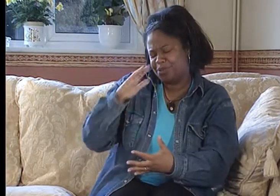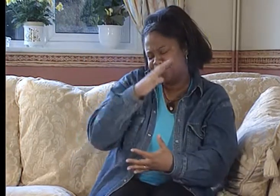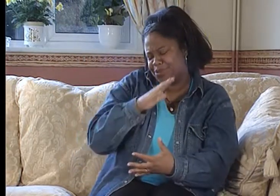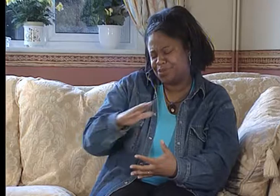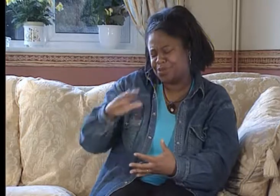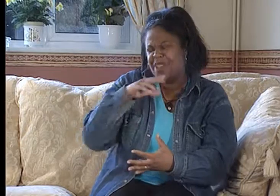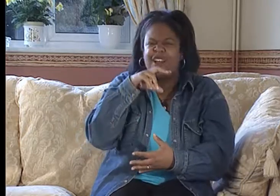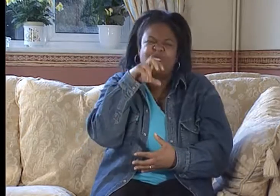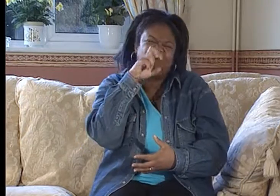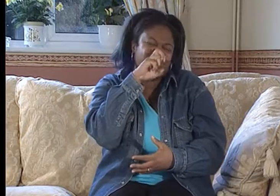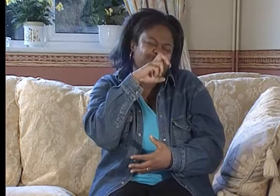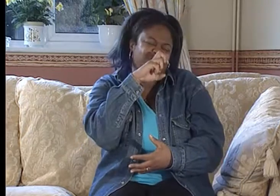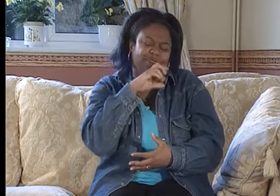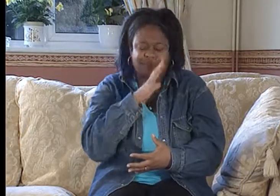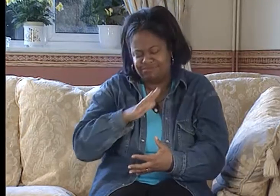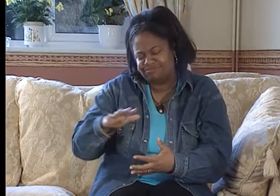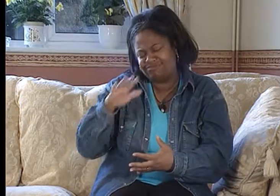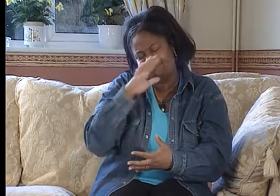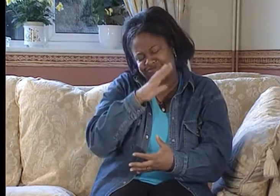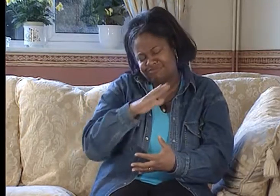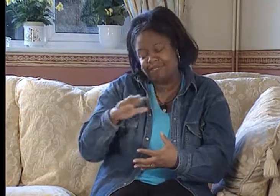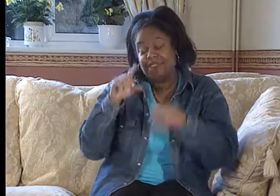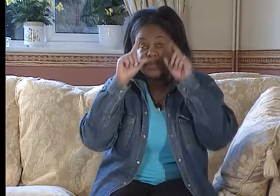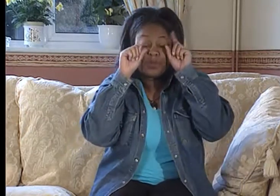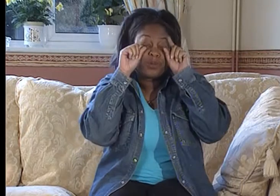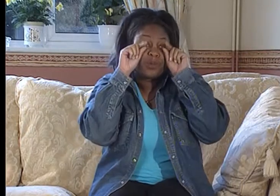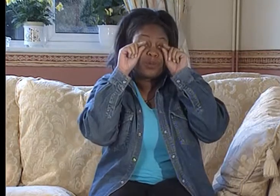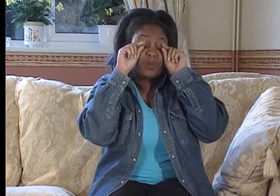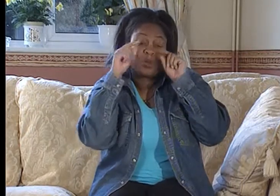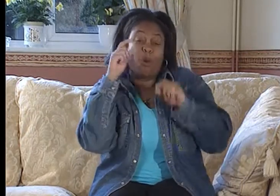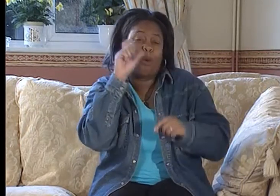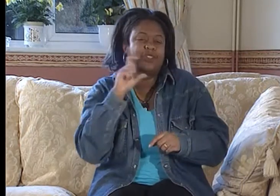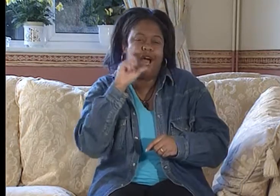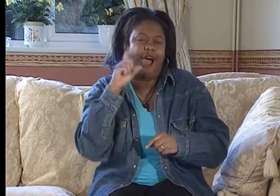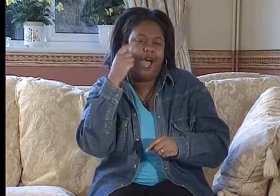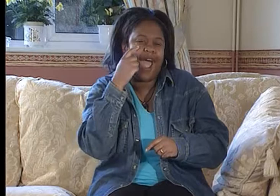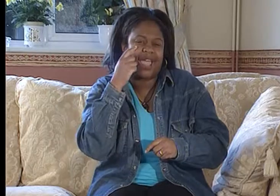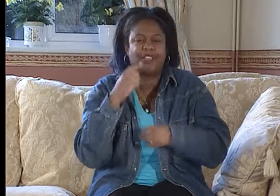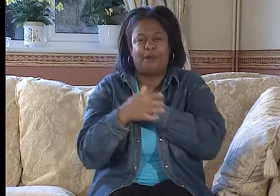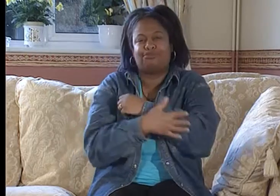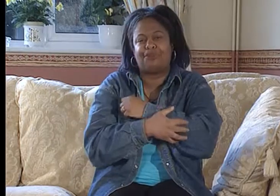Daddy let her stroke the rabbit, and the rabbit winkled his nose at Ella and blinked his big brown